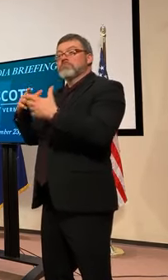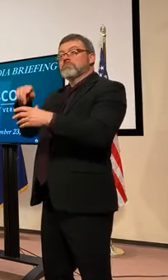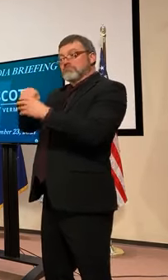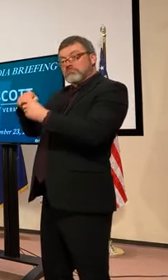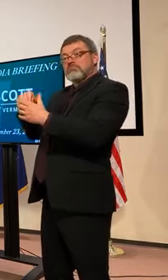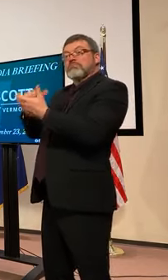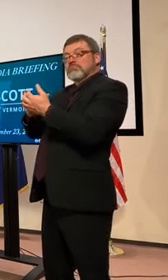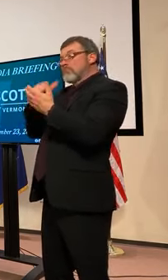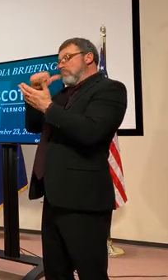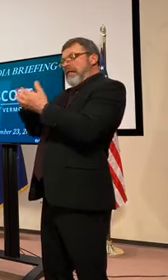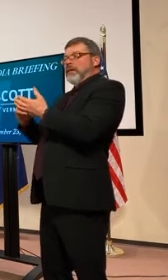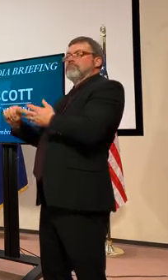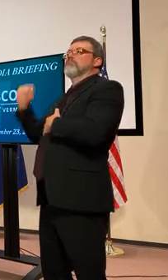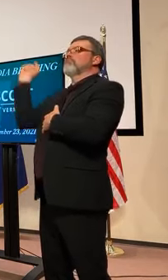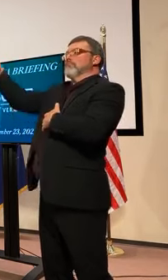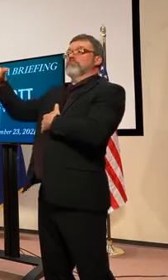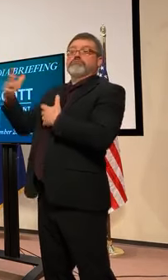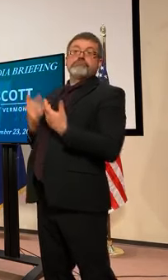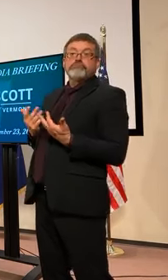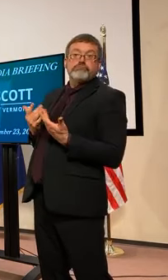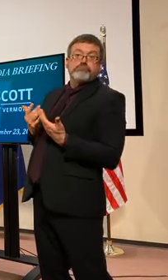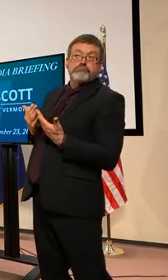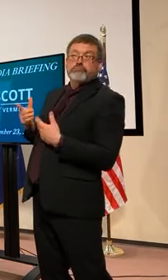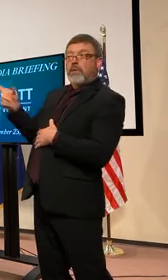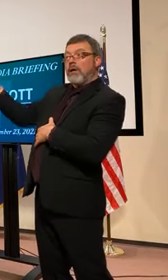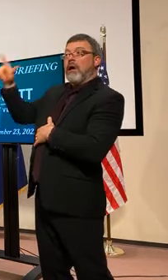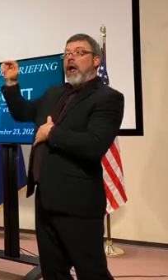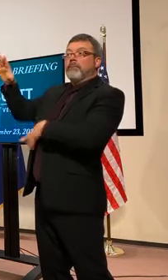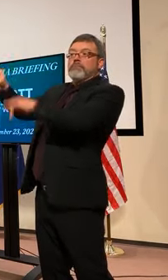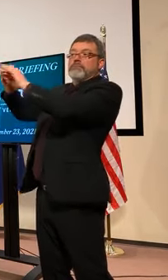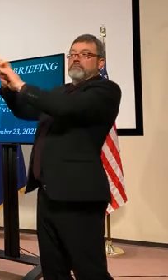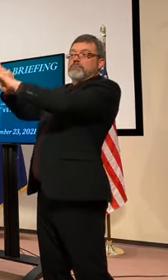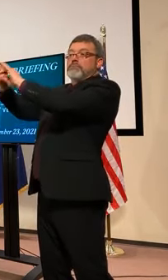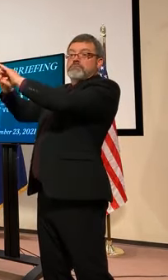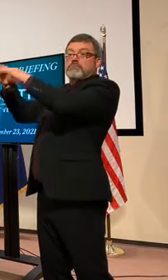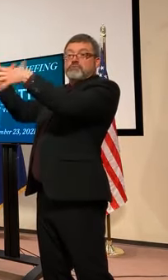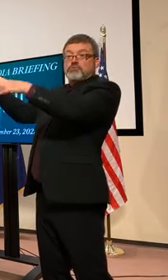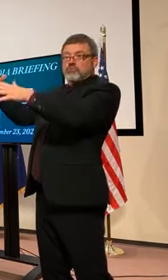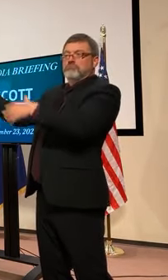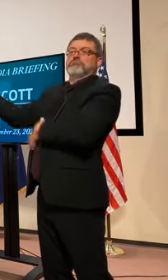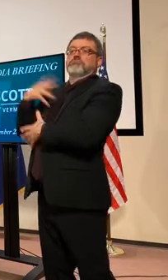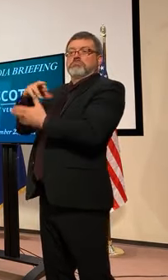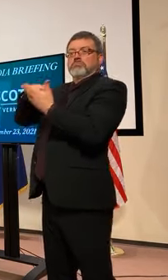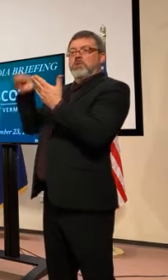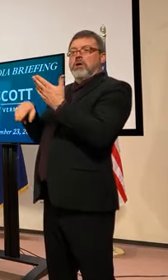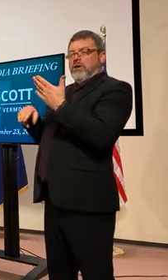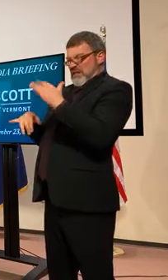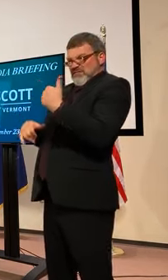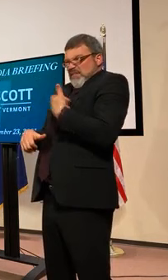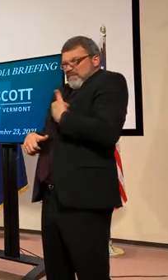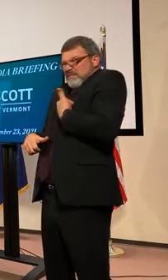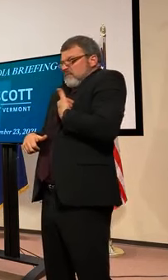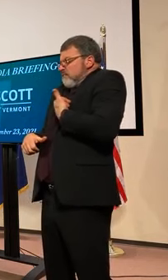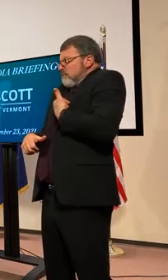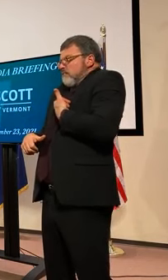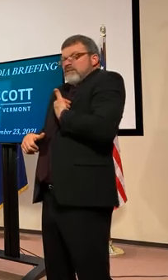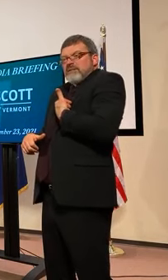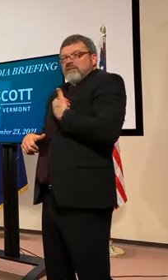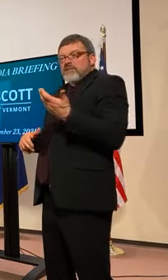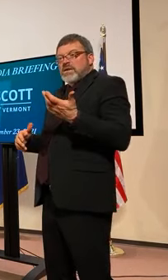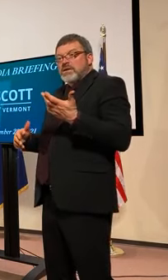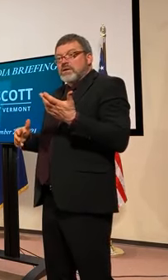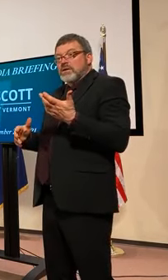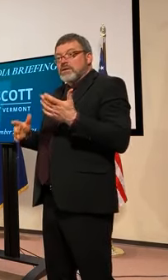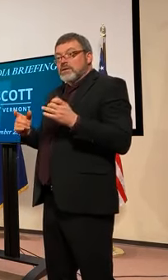vial is collected and sent to a lab, so it's a self-administered test. the antigen tests as